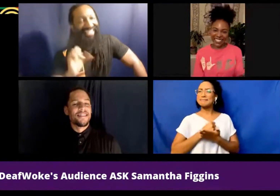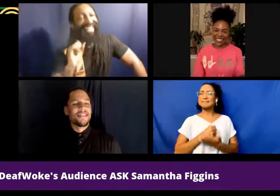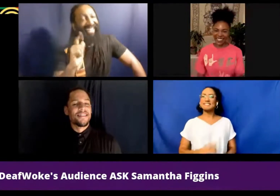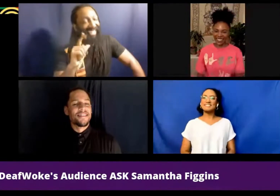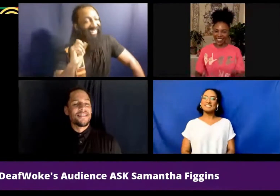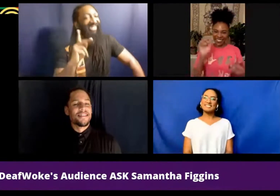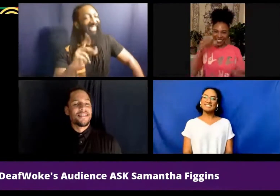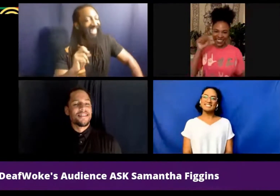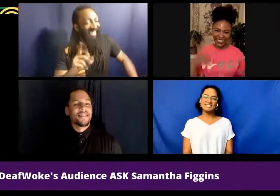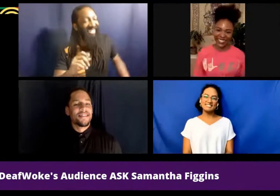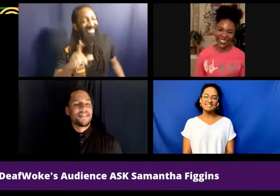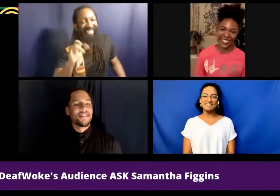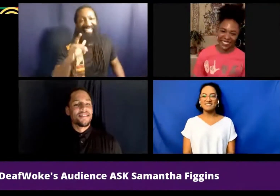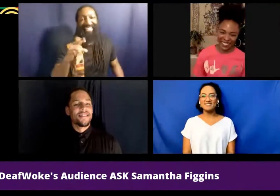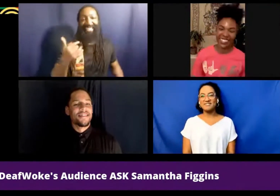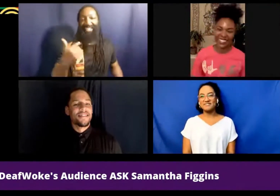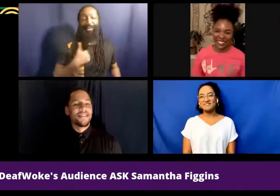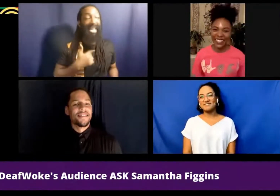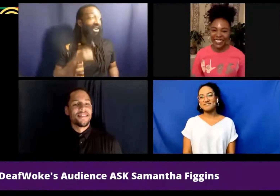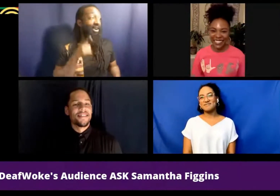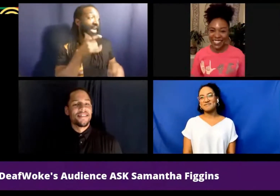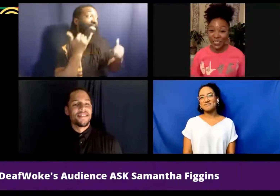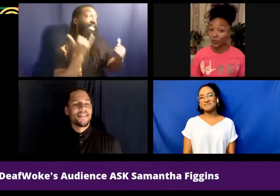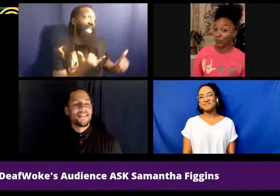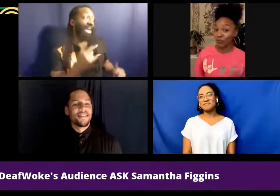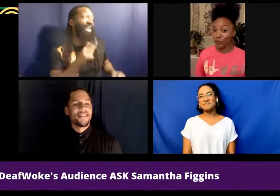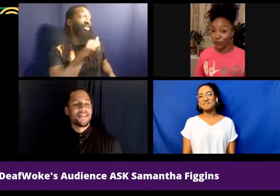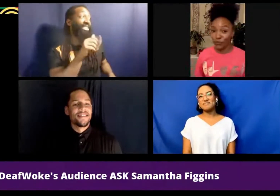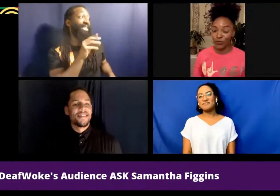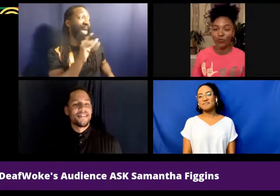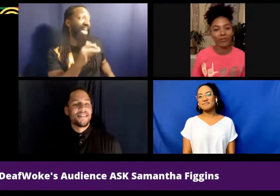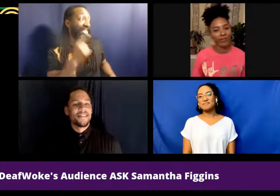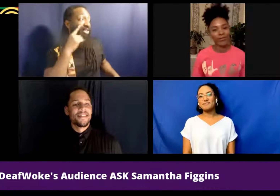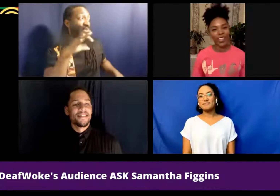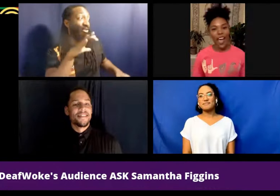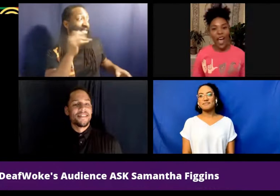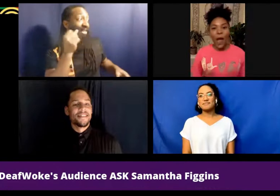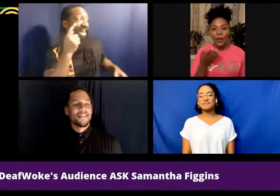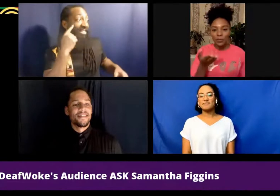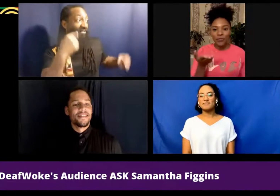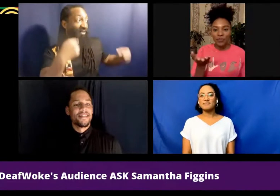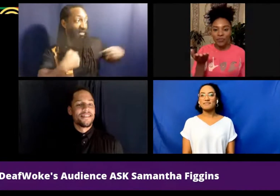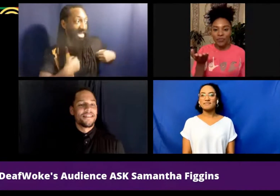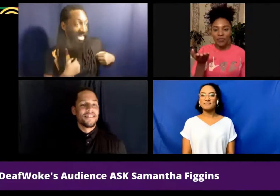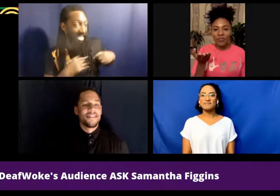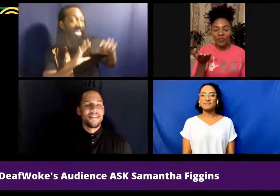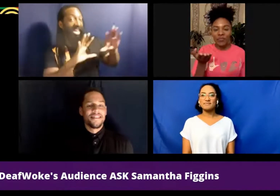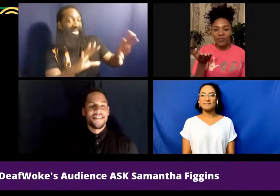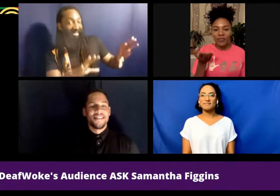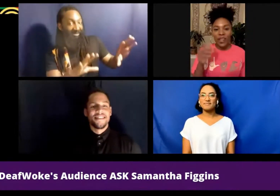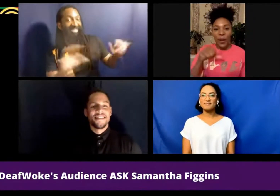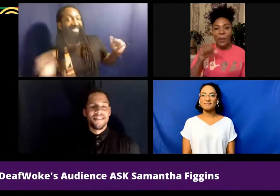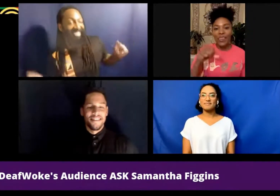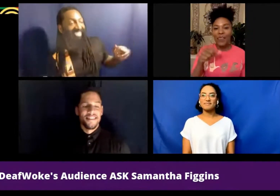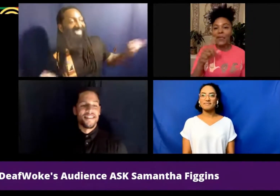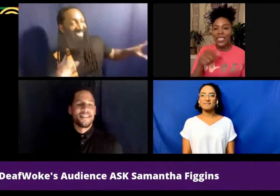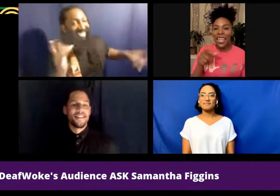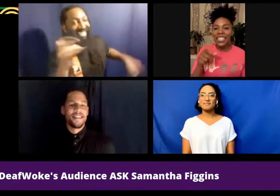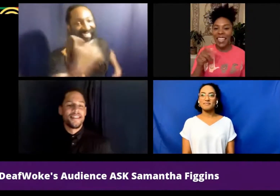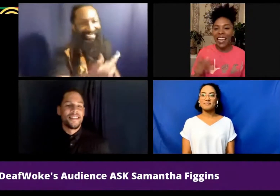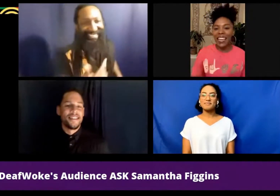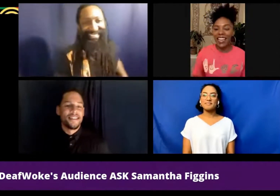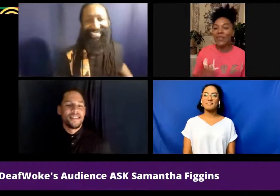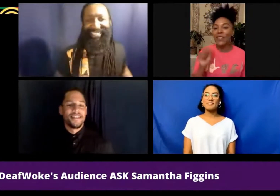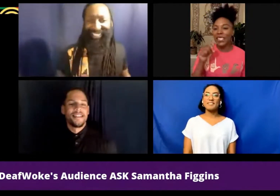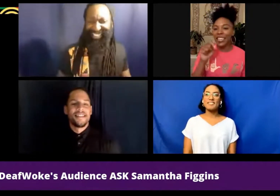Yeah, okay. So I'm like, okay, today you're Samantha, you do Samantha for me. Yeah. But it was